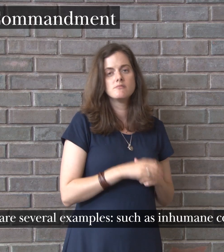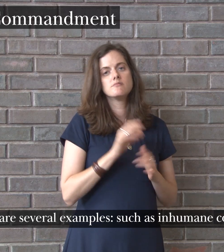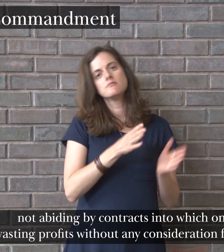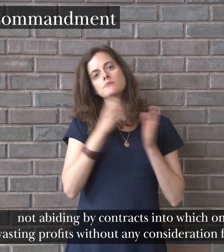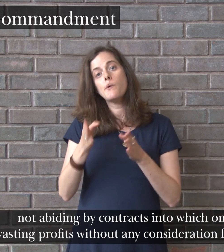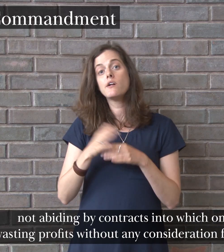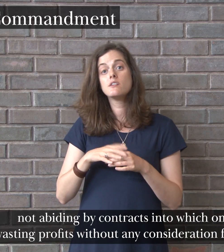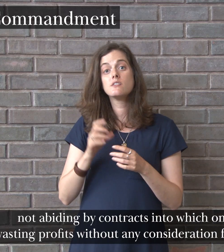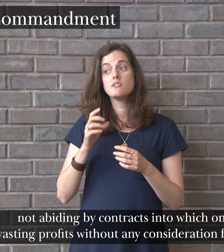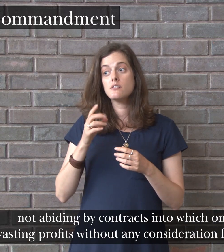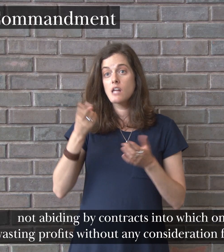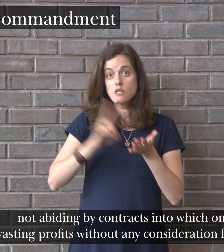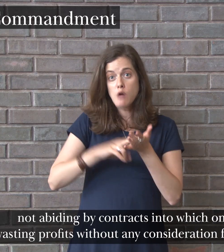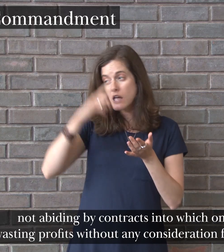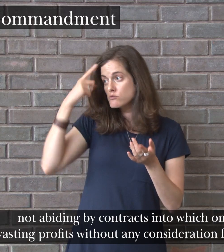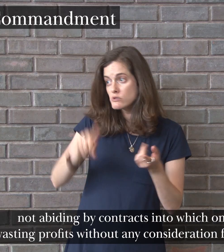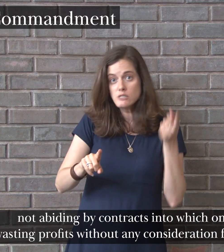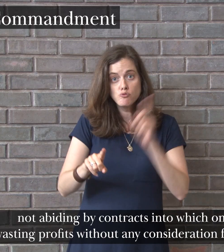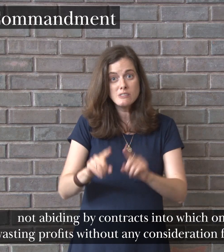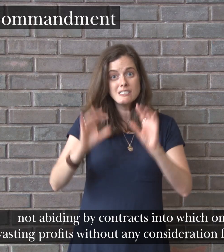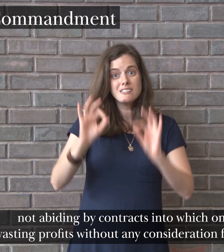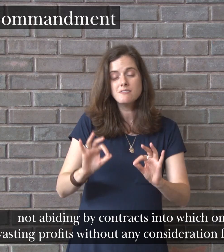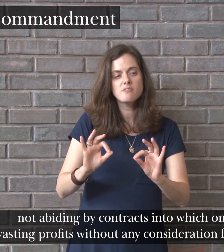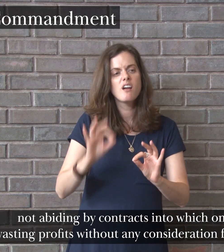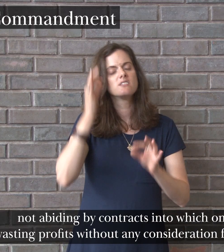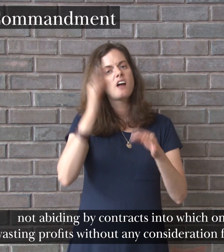not abiding by contracts into which one has entered,